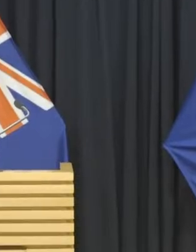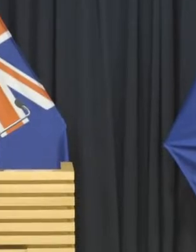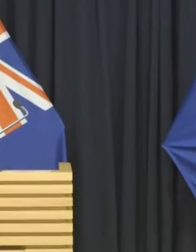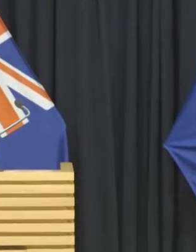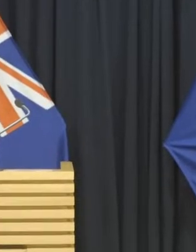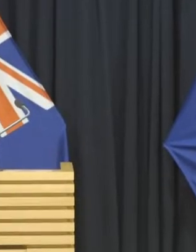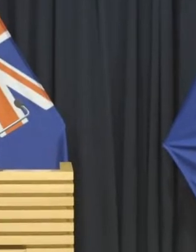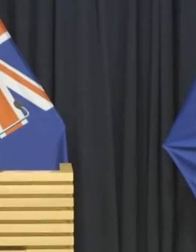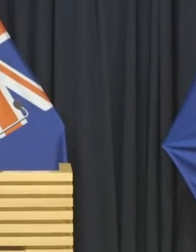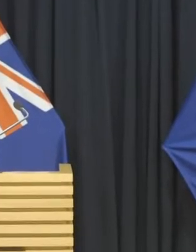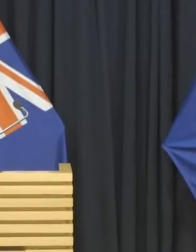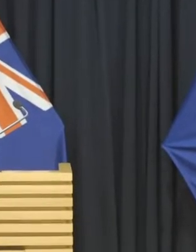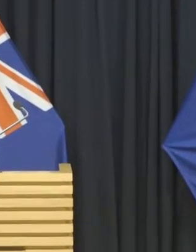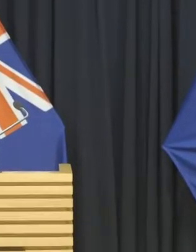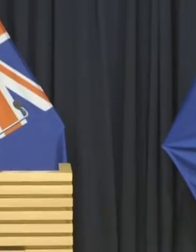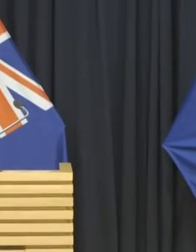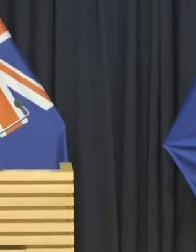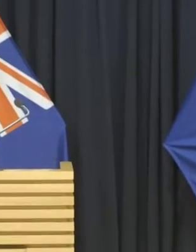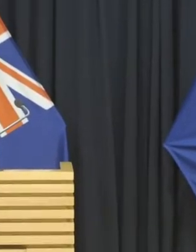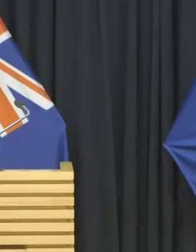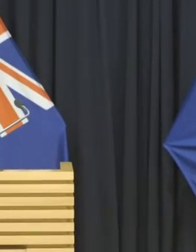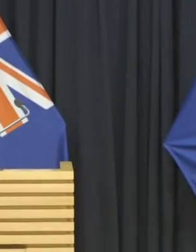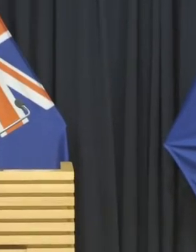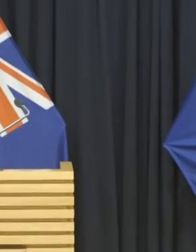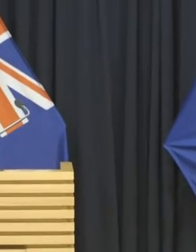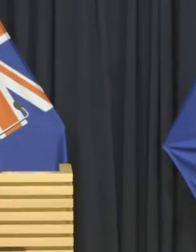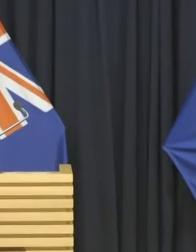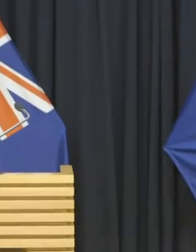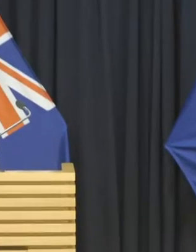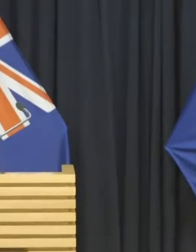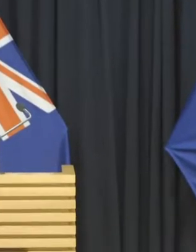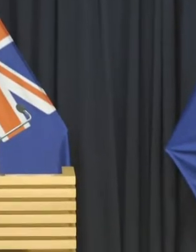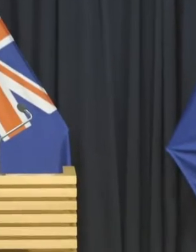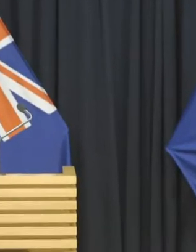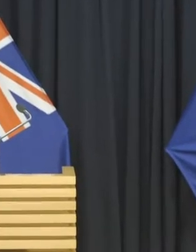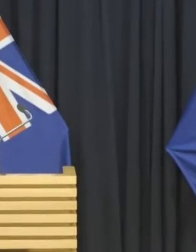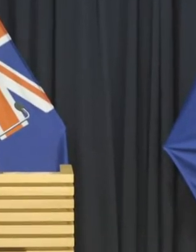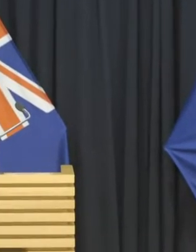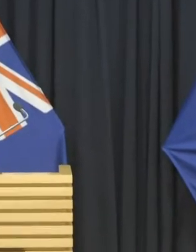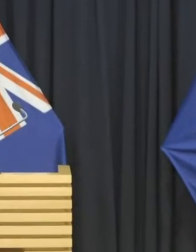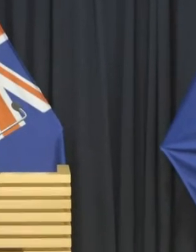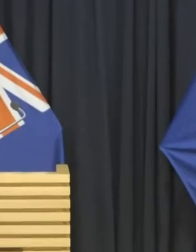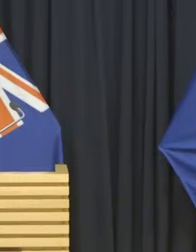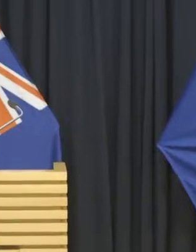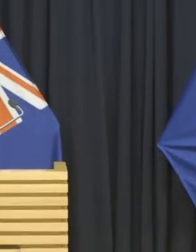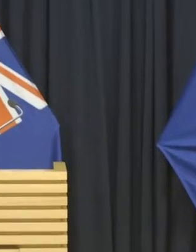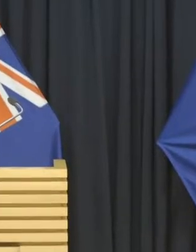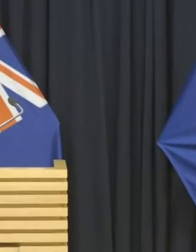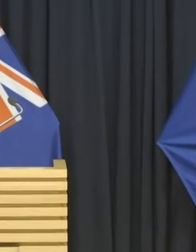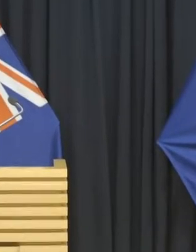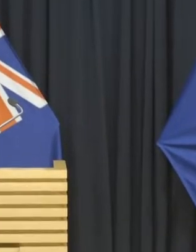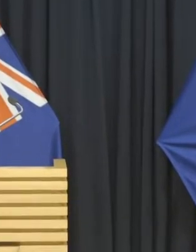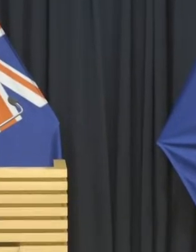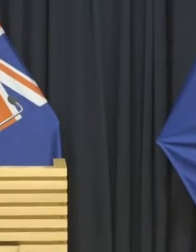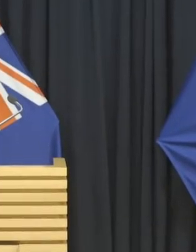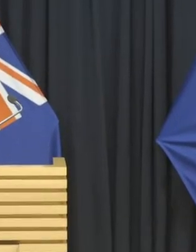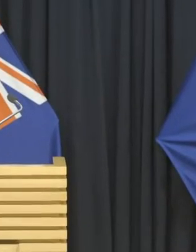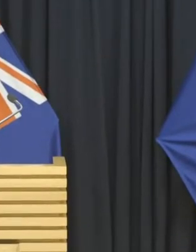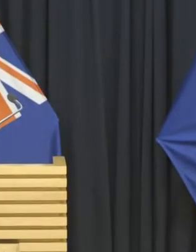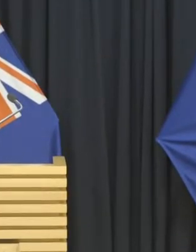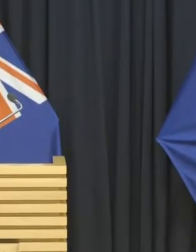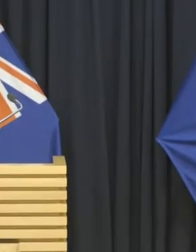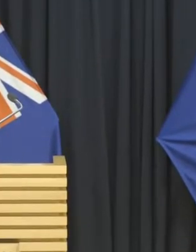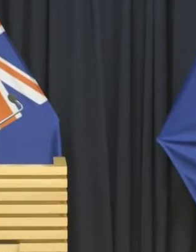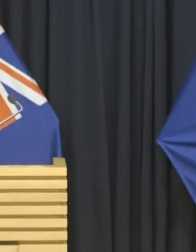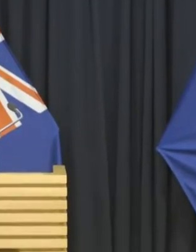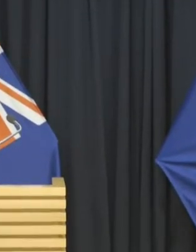tāne. Tērā koea te puanui. Tupuarangi mai e momona ngā manu, ka momona ngā hua, ka puta, ka